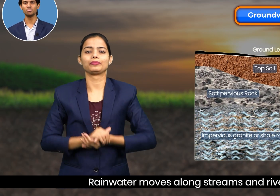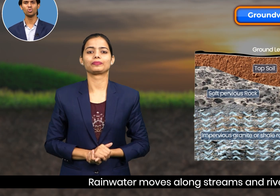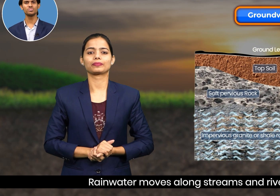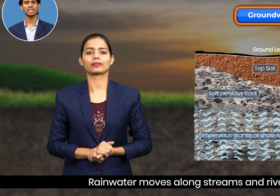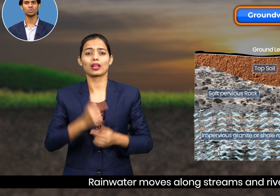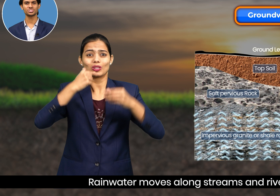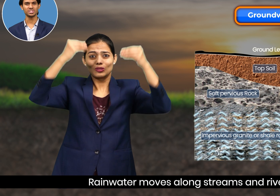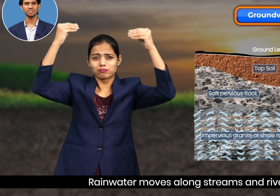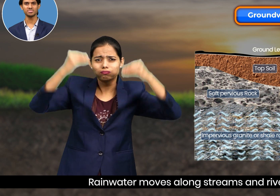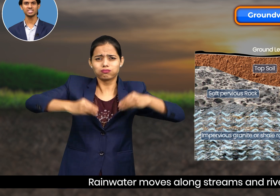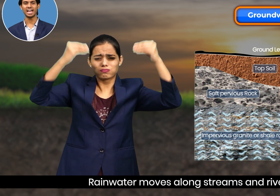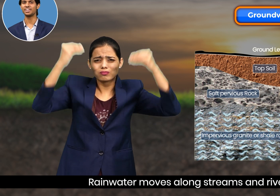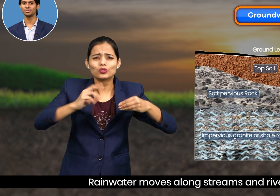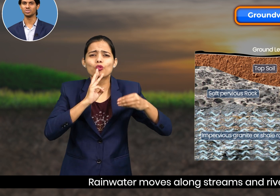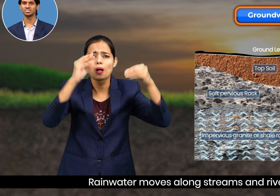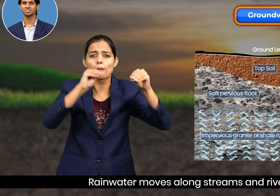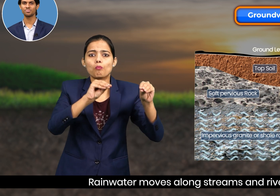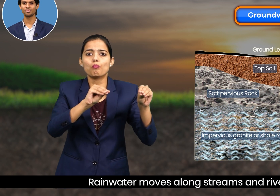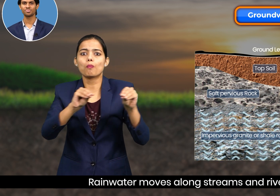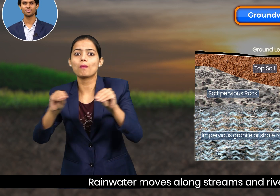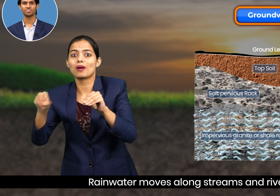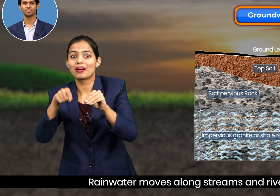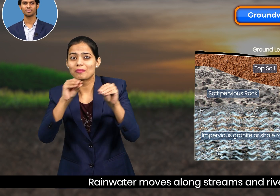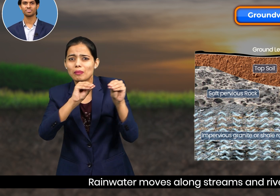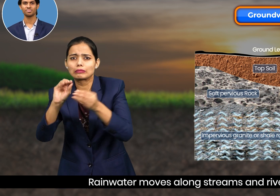Rainwater moves along streams and rivers,